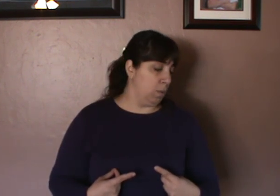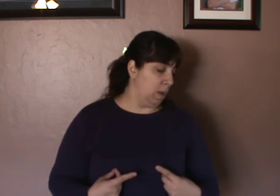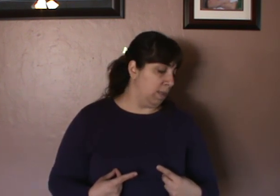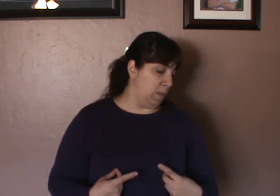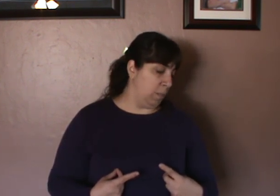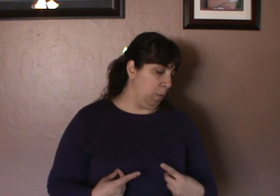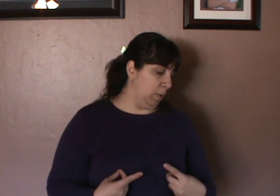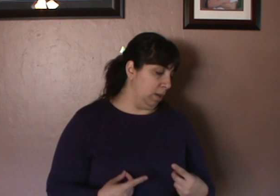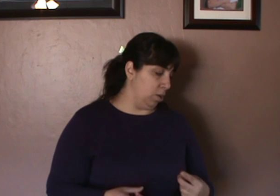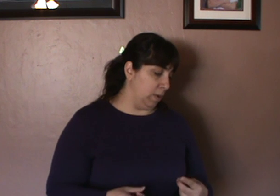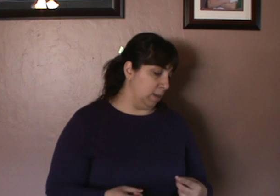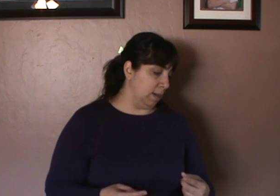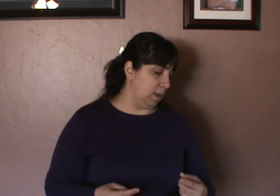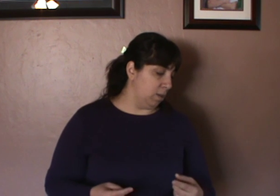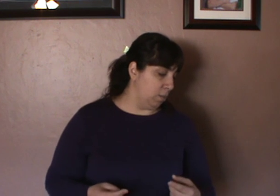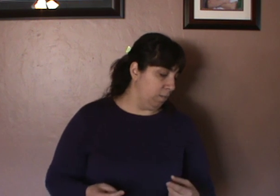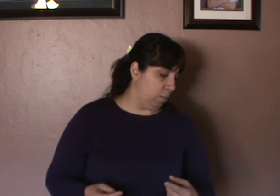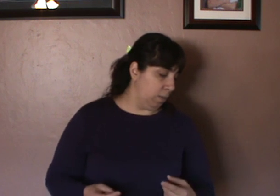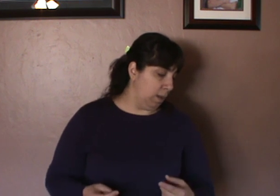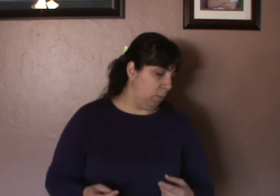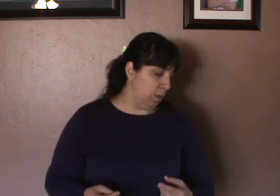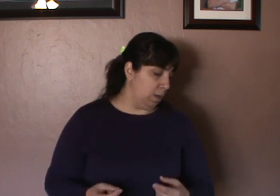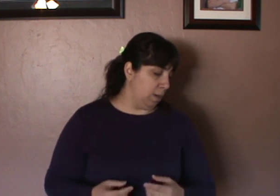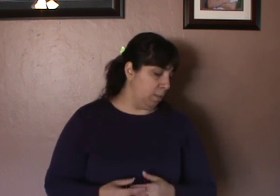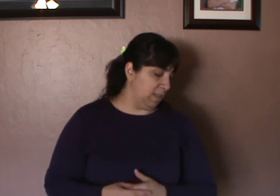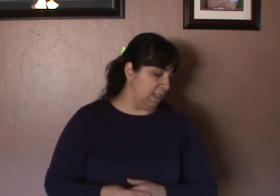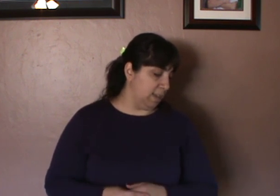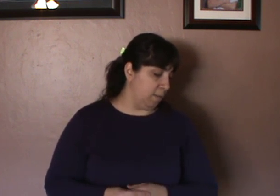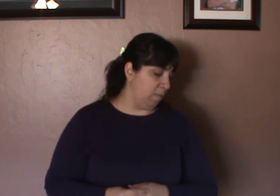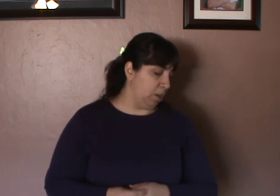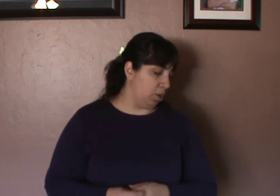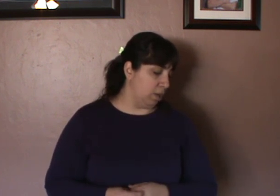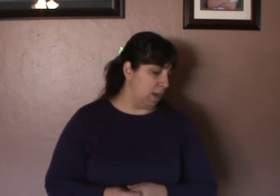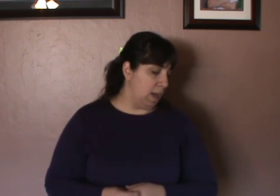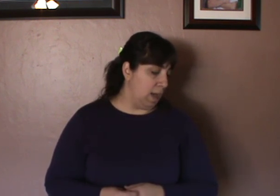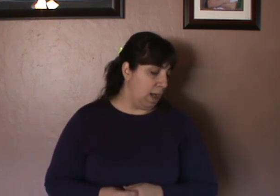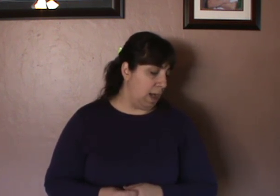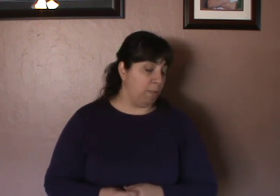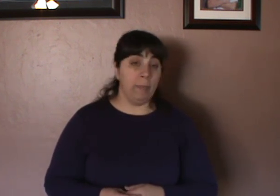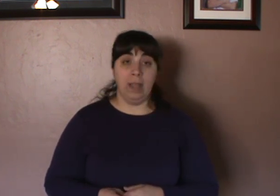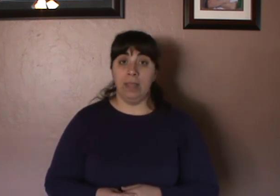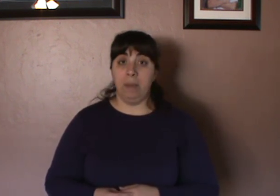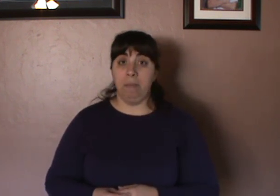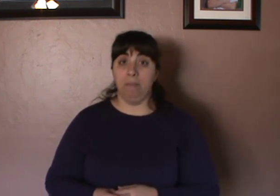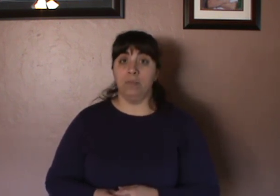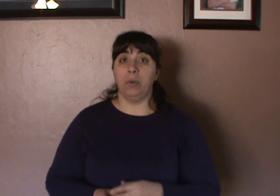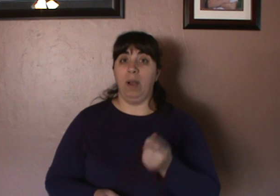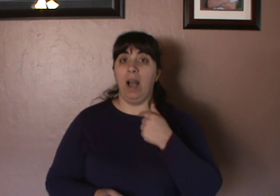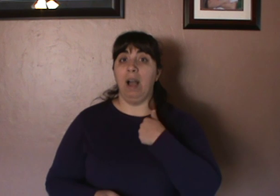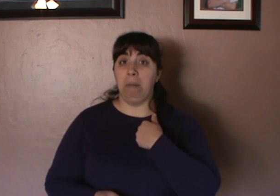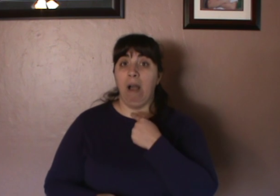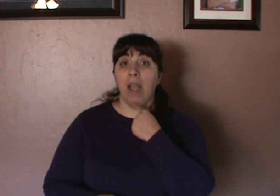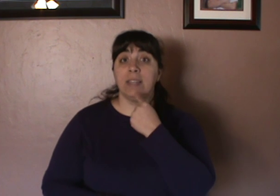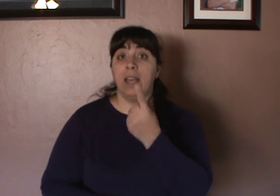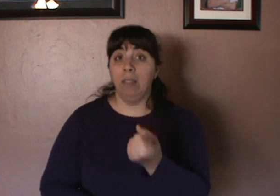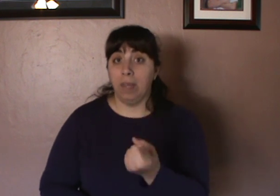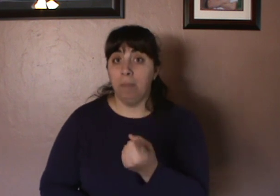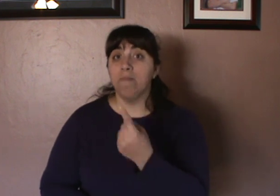and then we won't really do any sign for the with unpossessing features, I remind them, so I tell them,